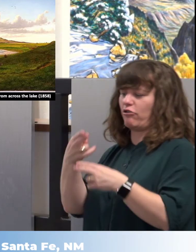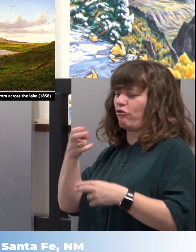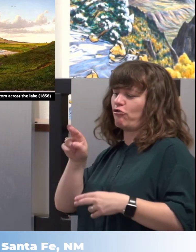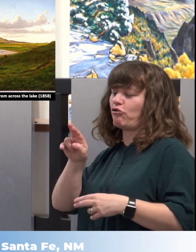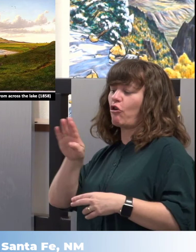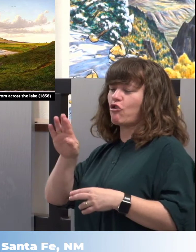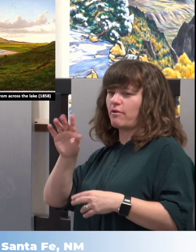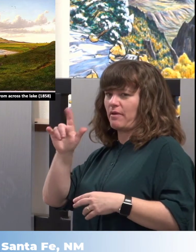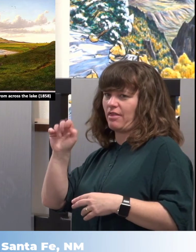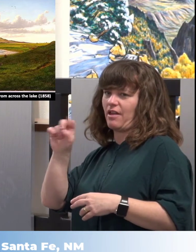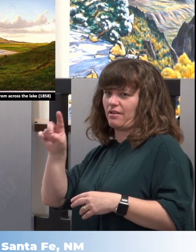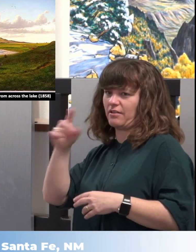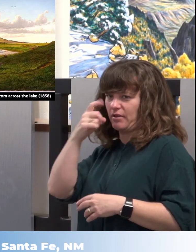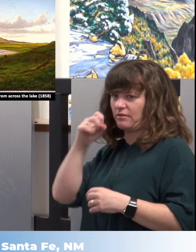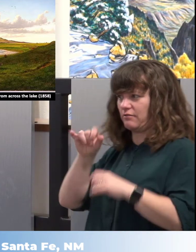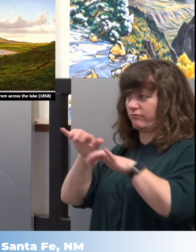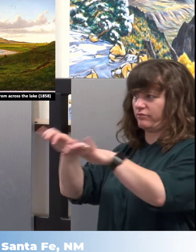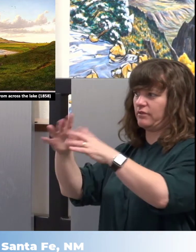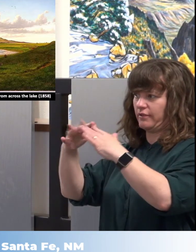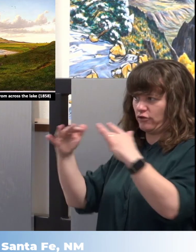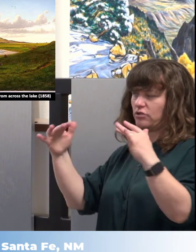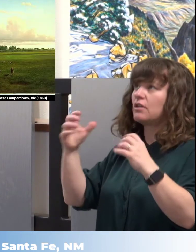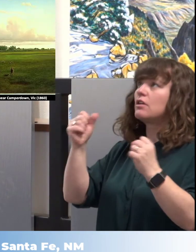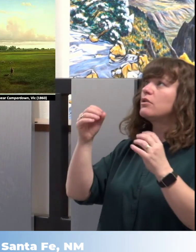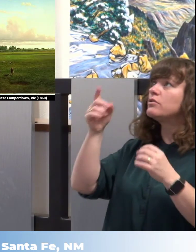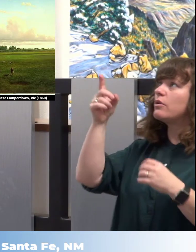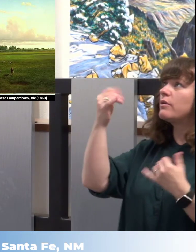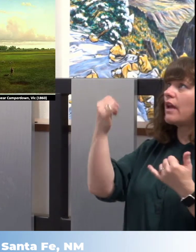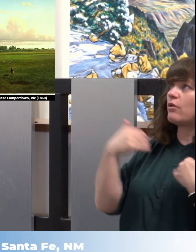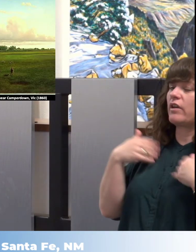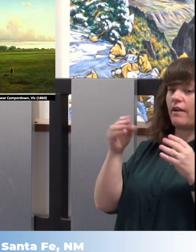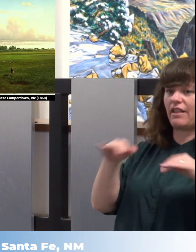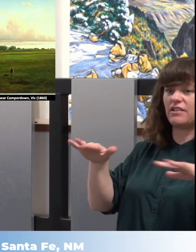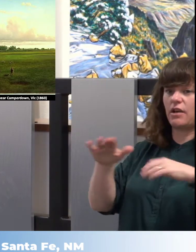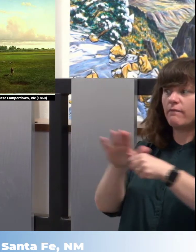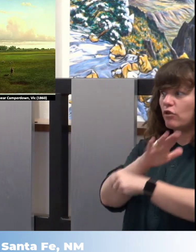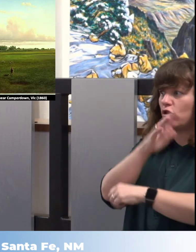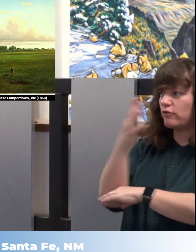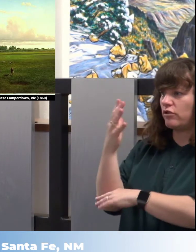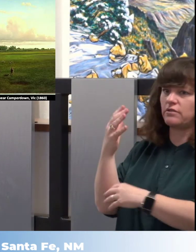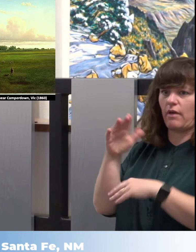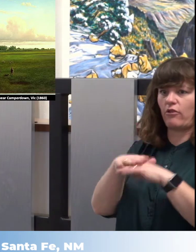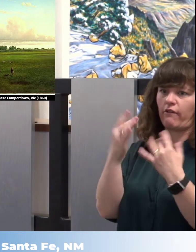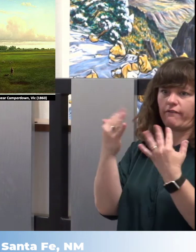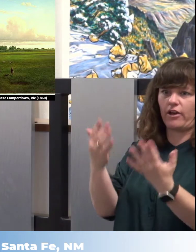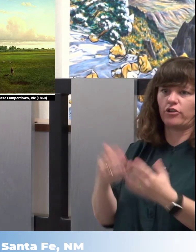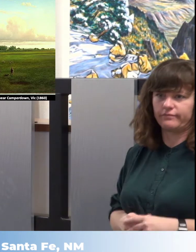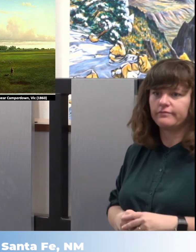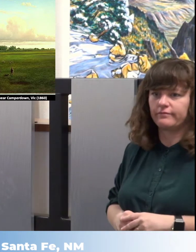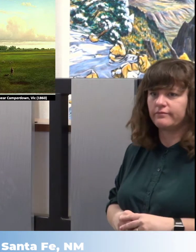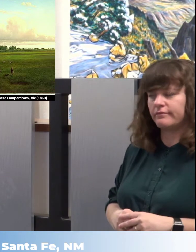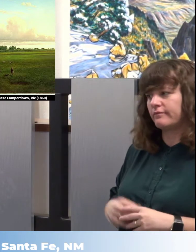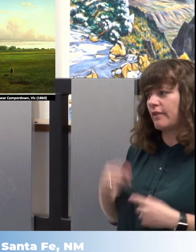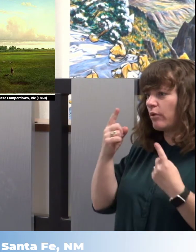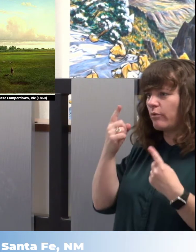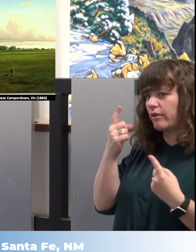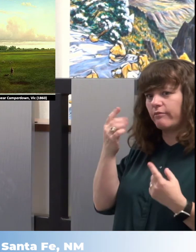and it's green and there's not very many trees. Now we have a landscape that's full of trees that burn and we wonder why we have wildlife.